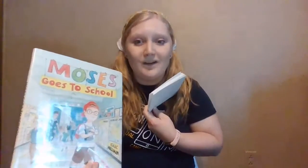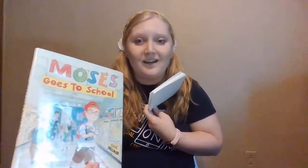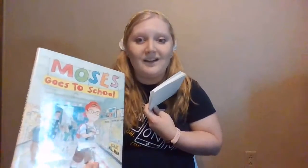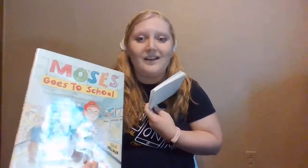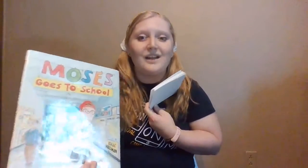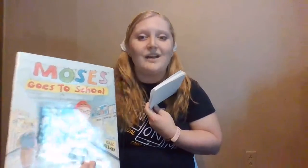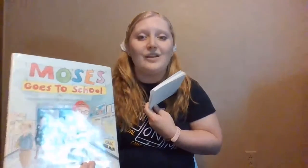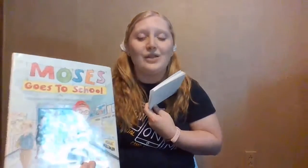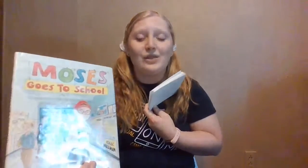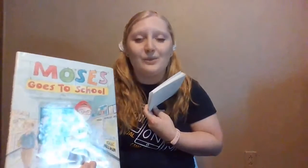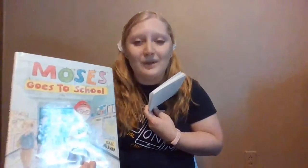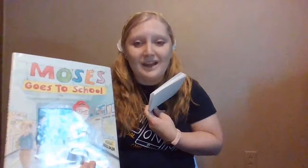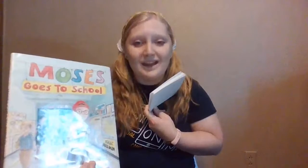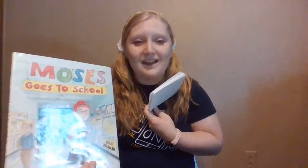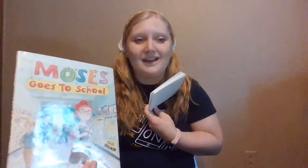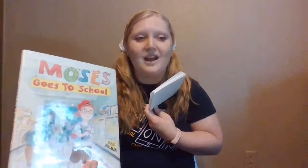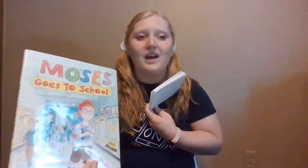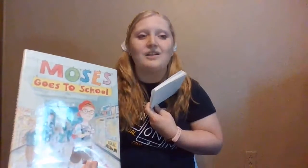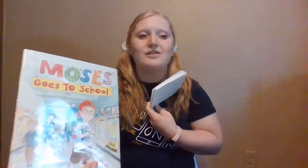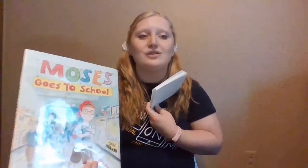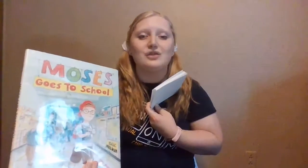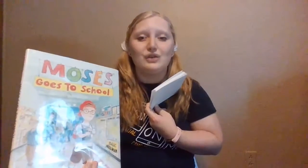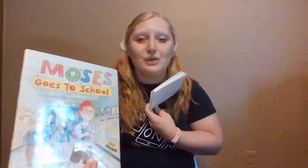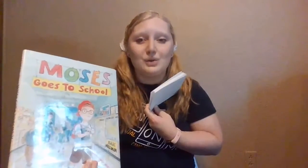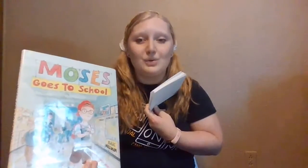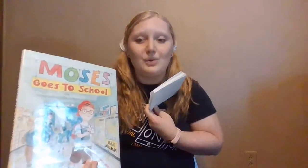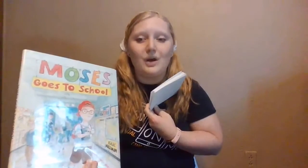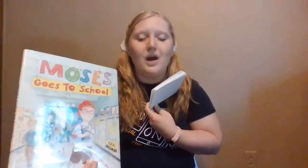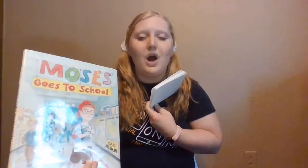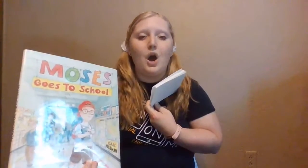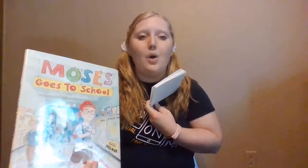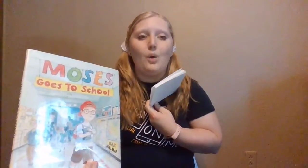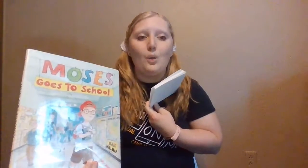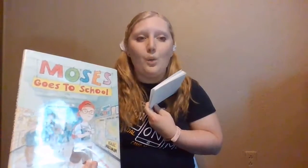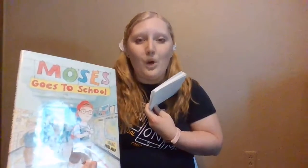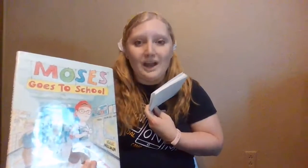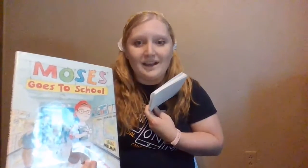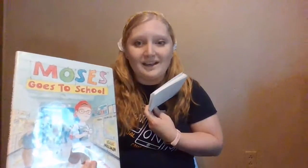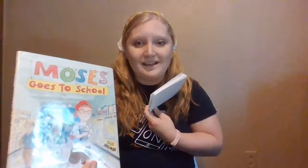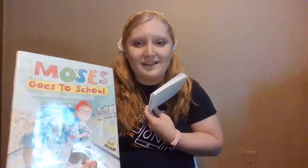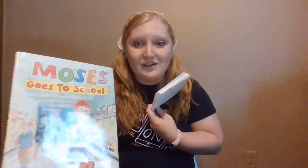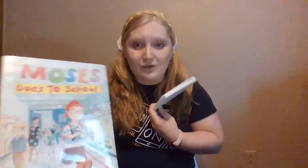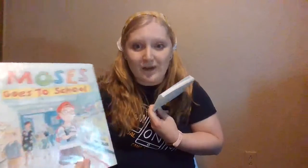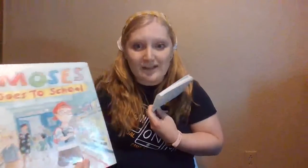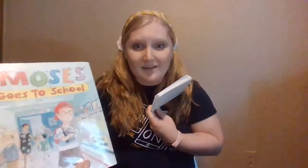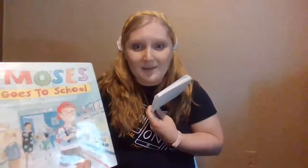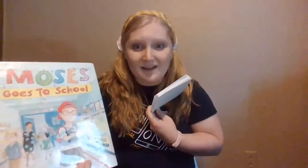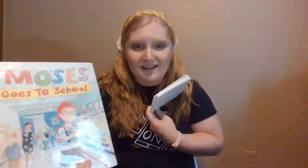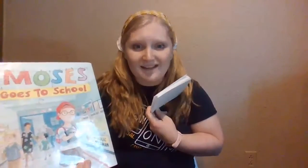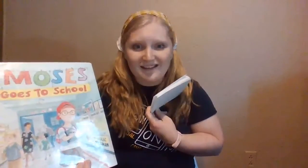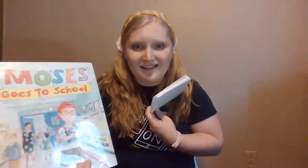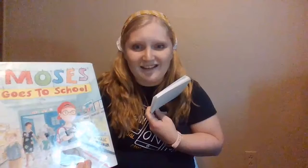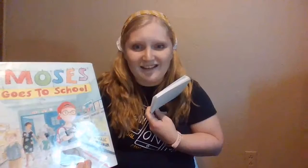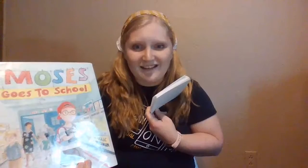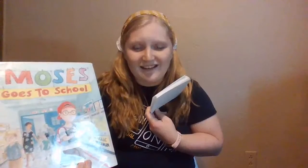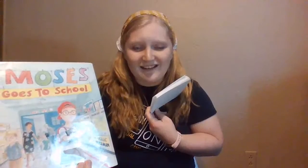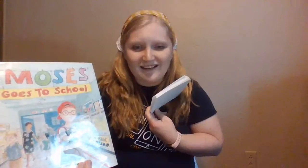4, 3, 2, 1. Did you find something?